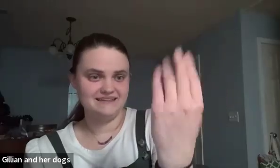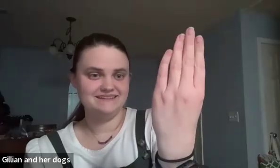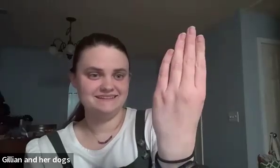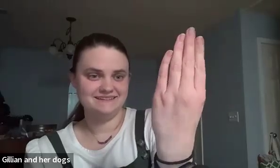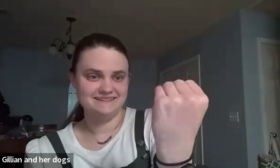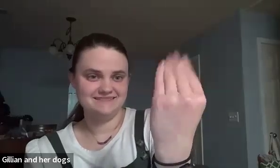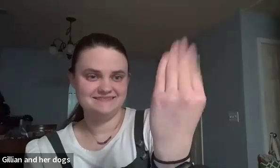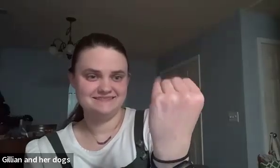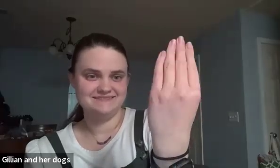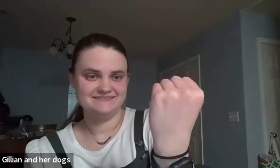14,